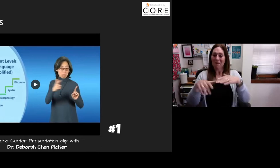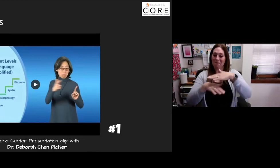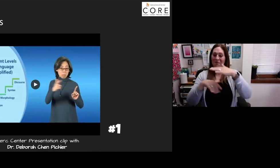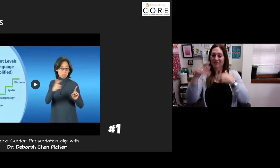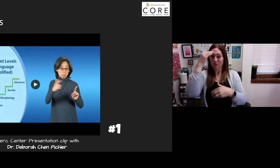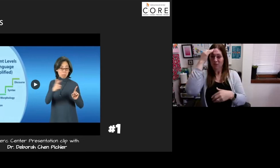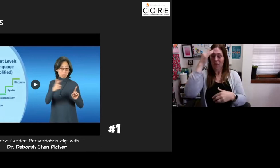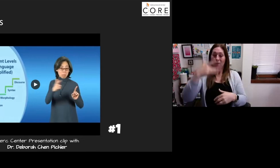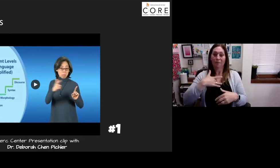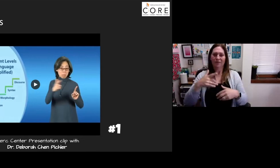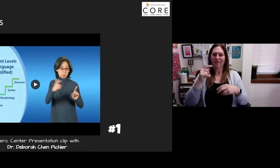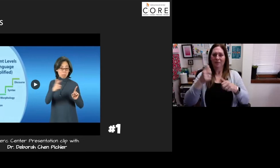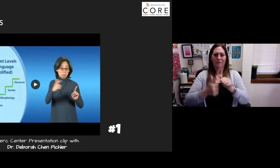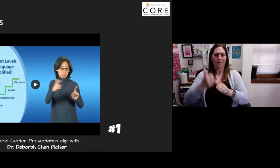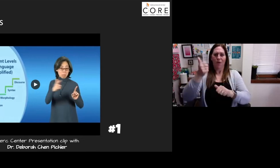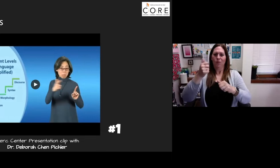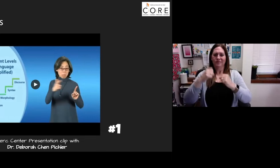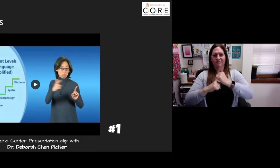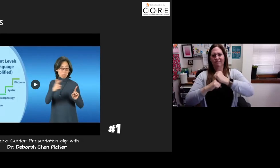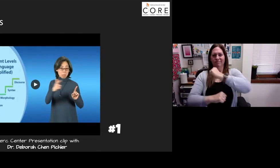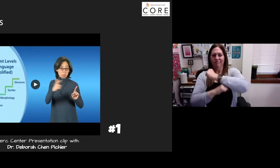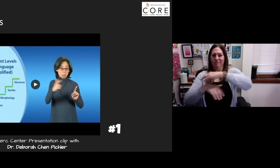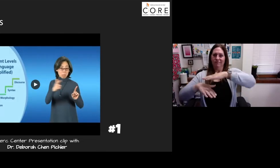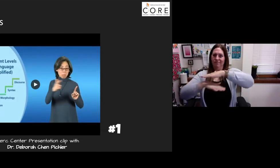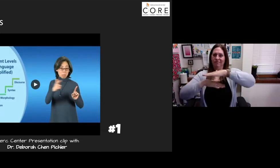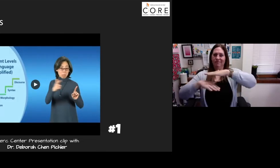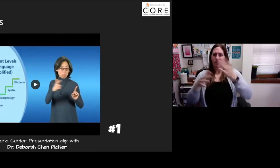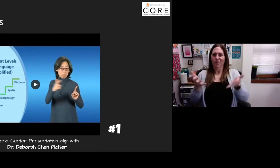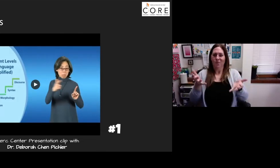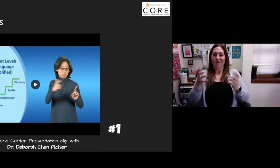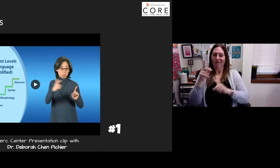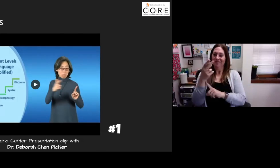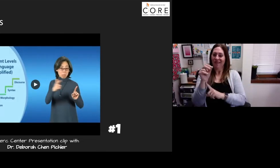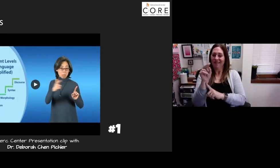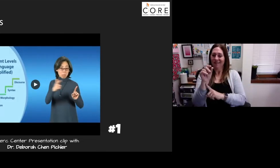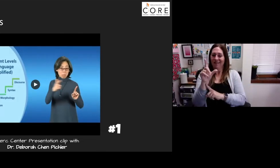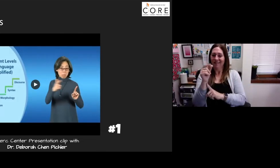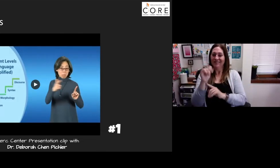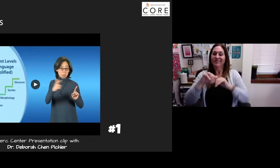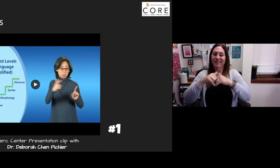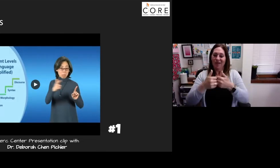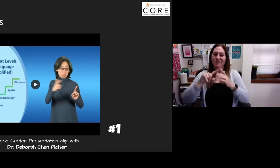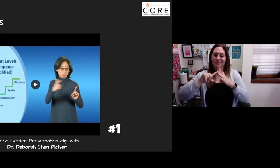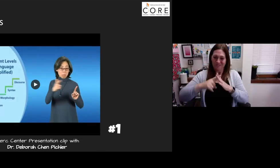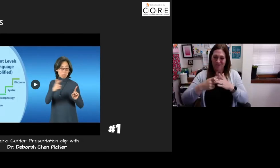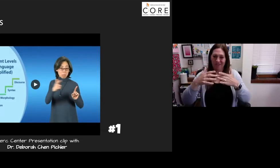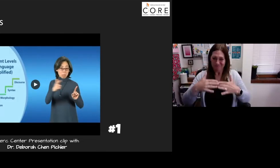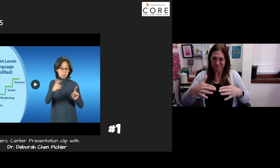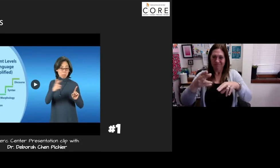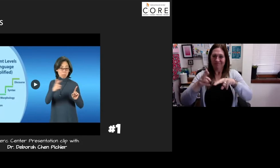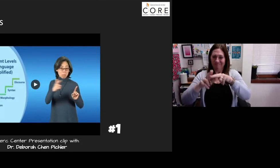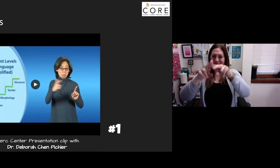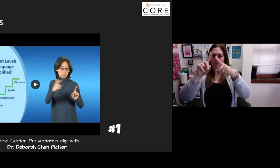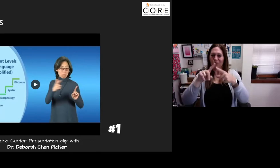So just a quick recap. Basically, we know that, you know, the foundations of what